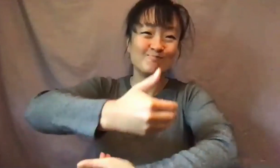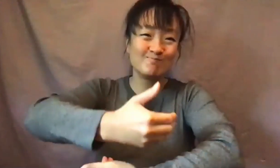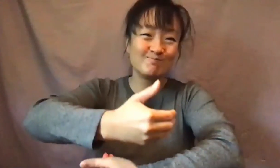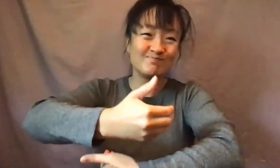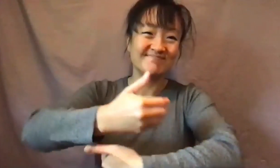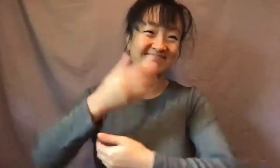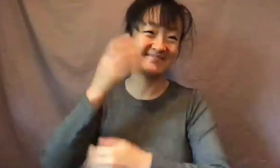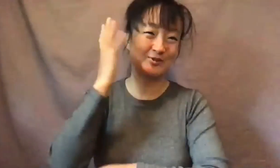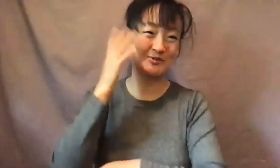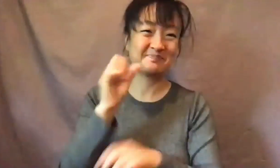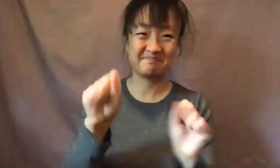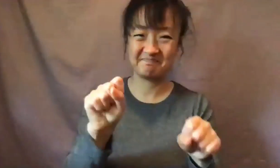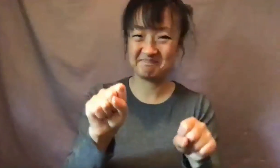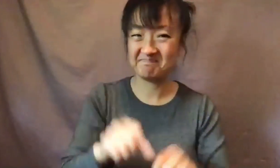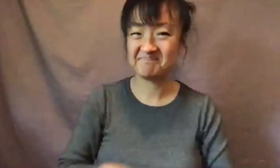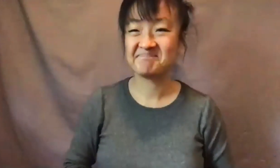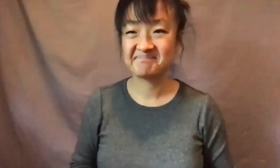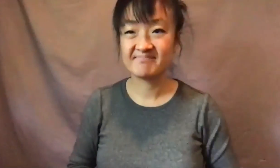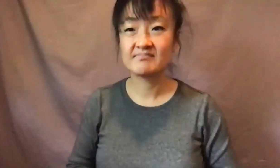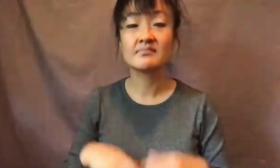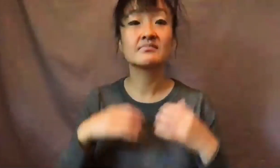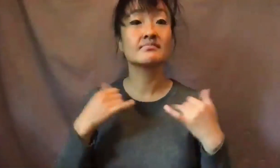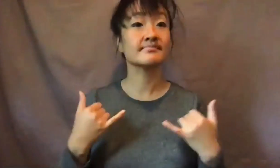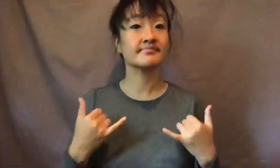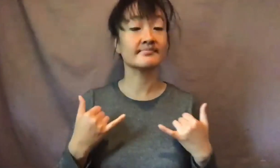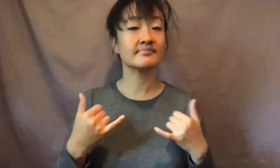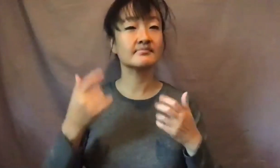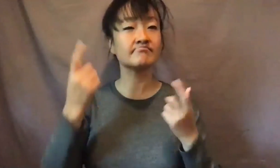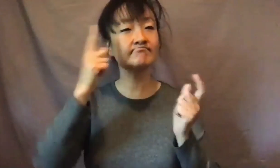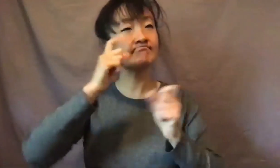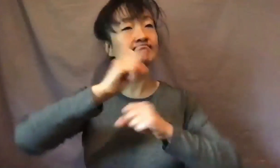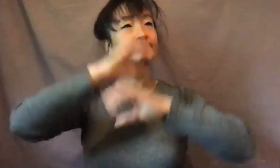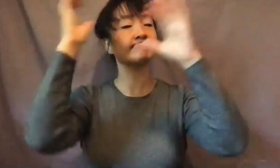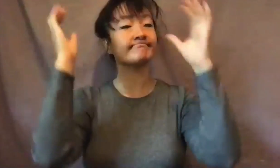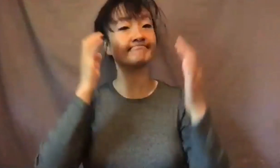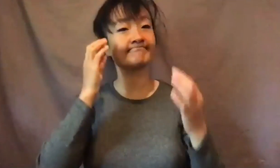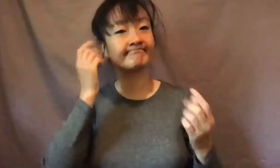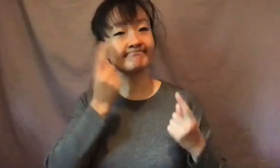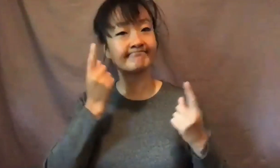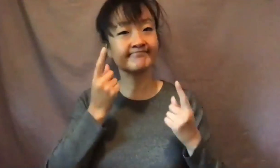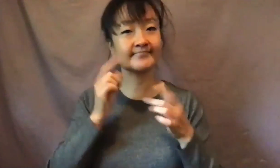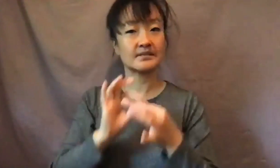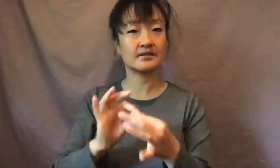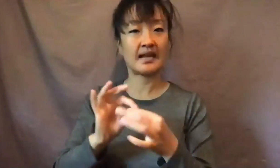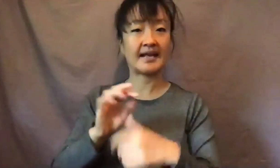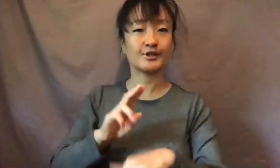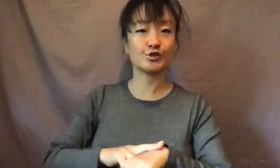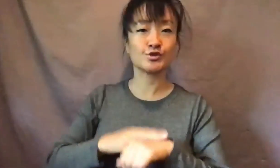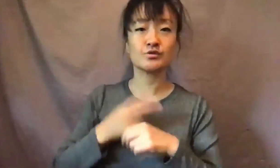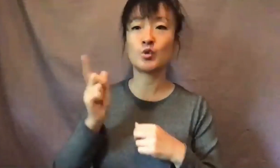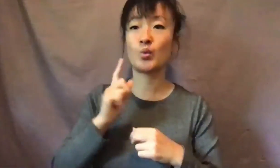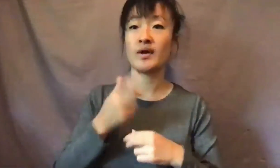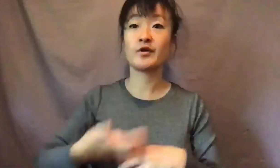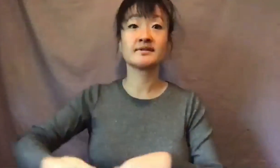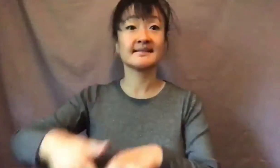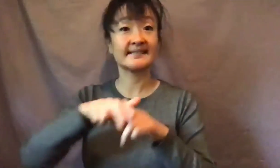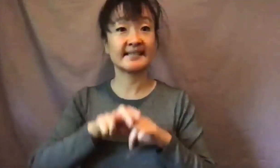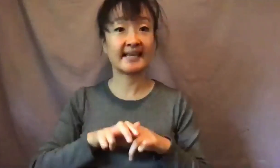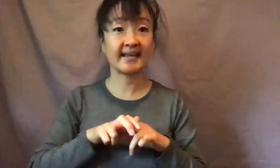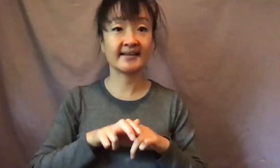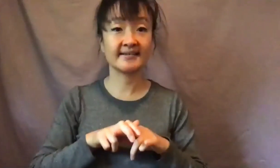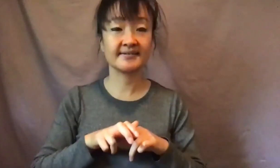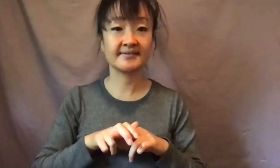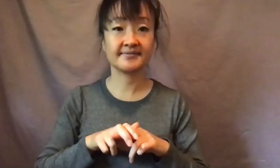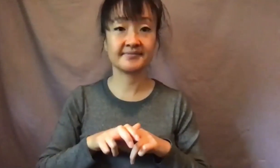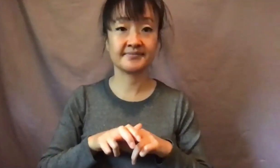want to just, while we're here at this moment, thinking about our connection to nature, wherever it is that we're sitting, I want to point 2